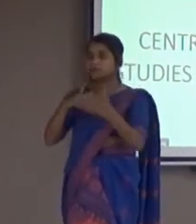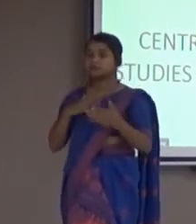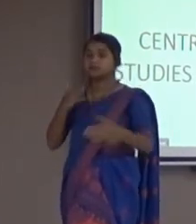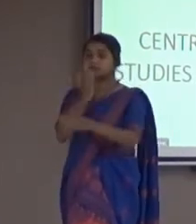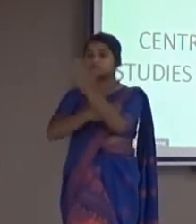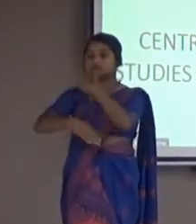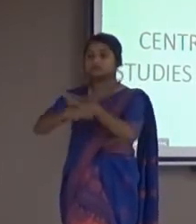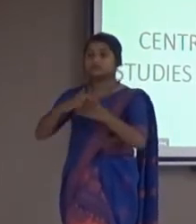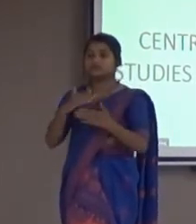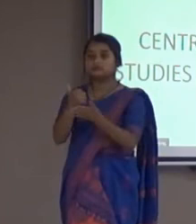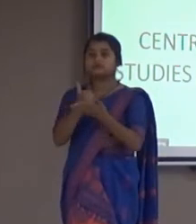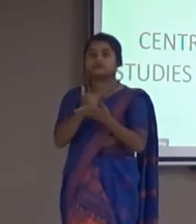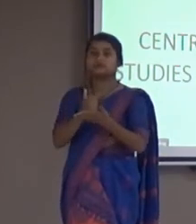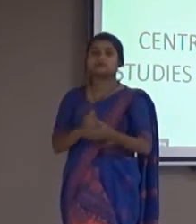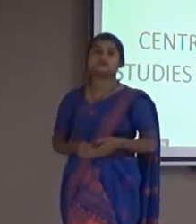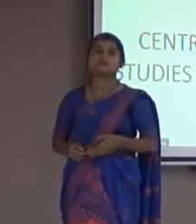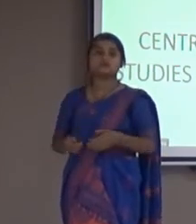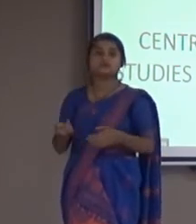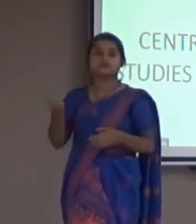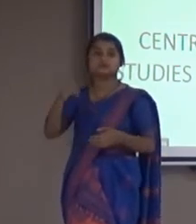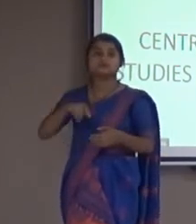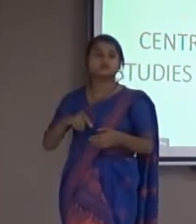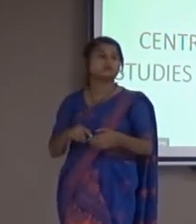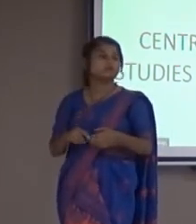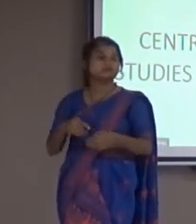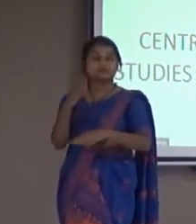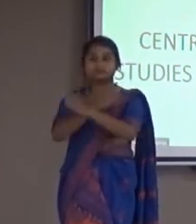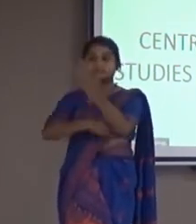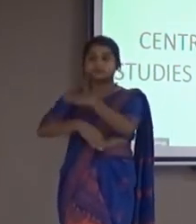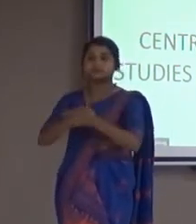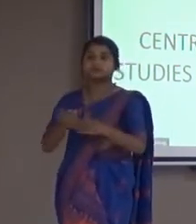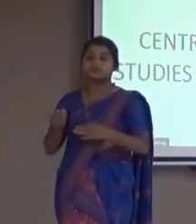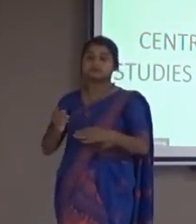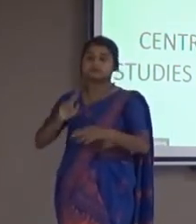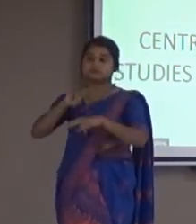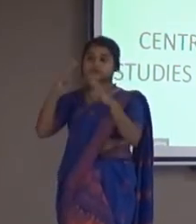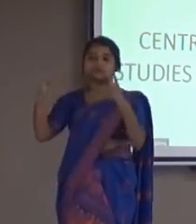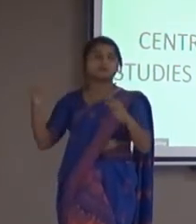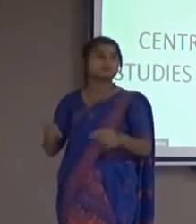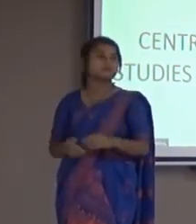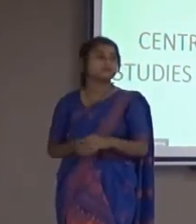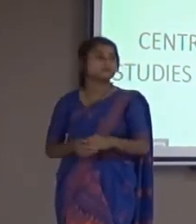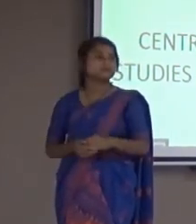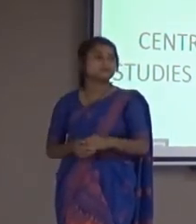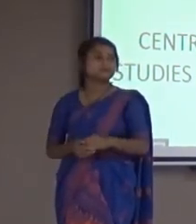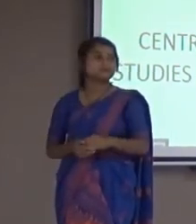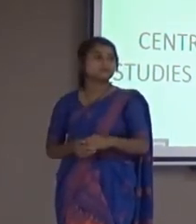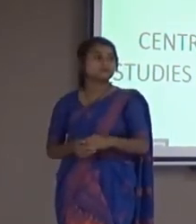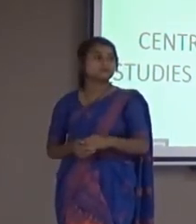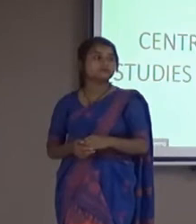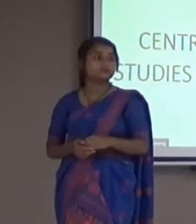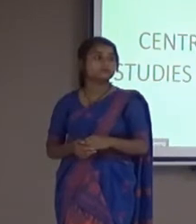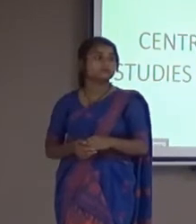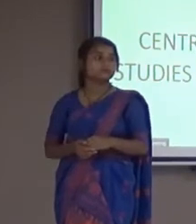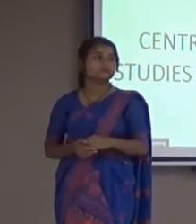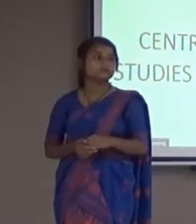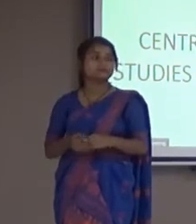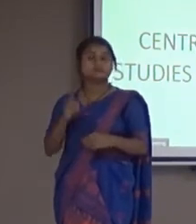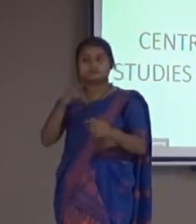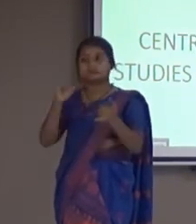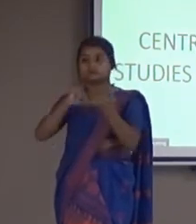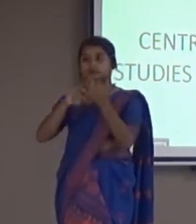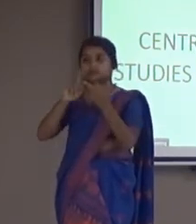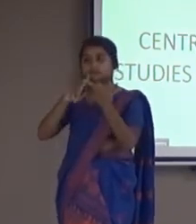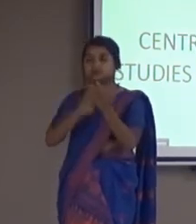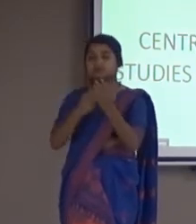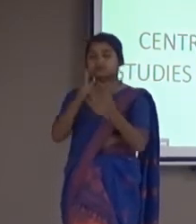know, Lordship is deeply concerned with disability and empowerment issues, as sir has initiated a huge project in the